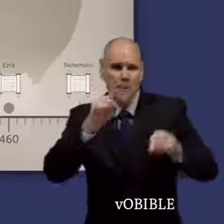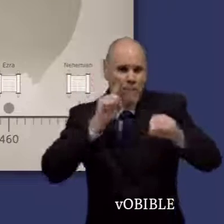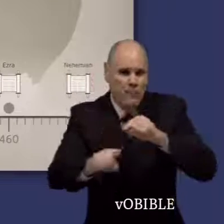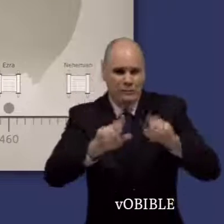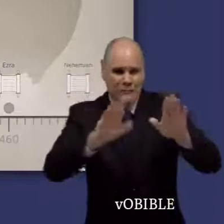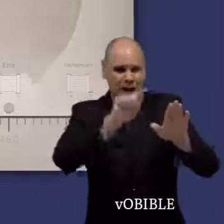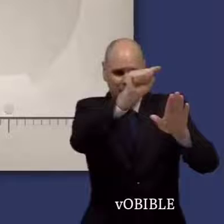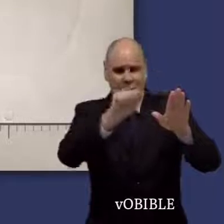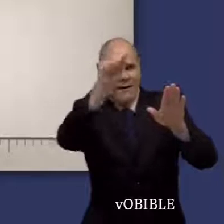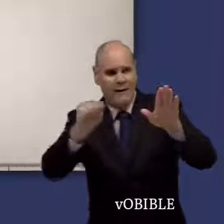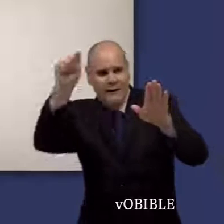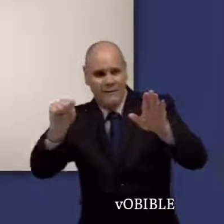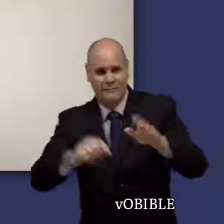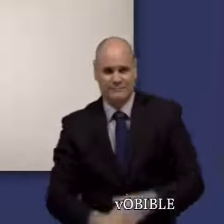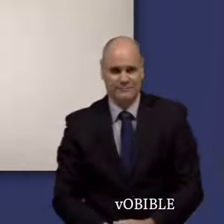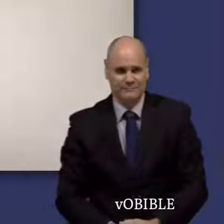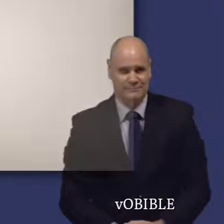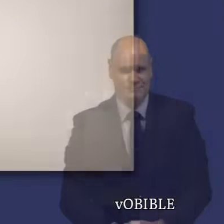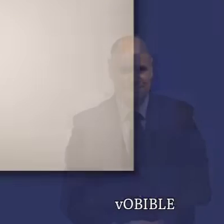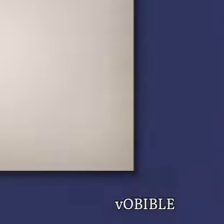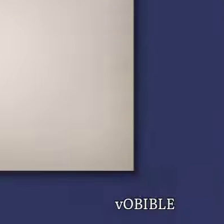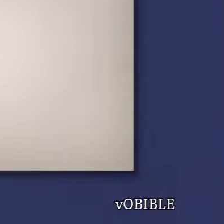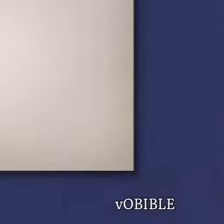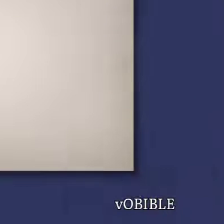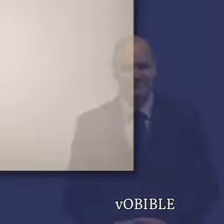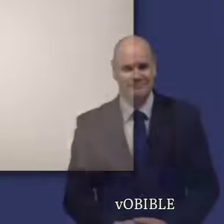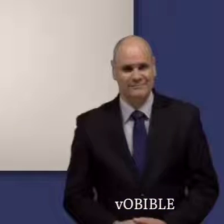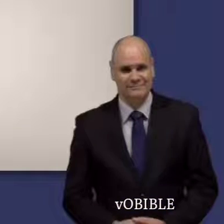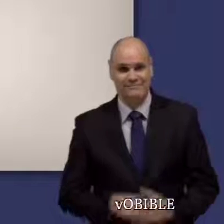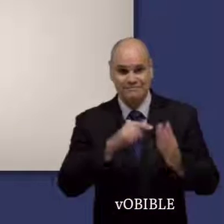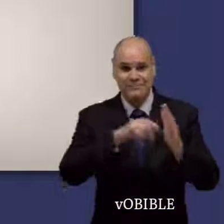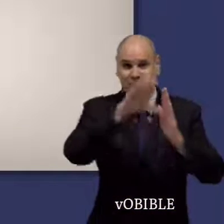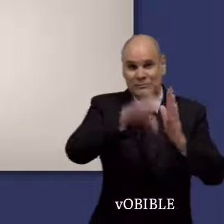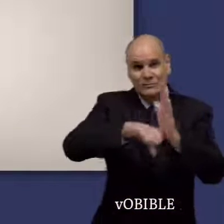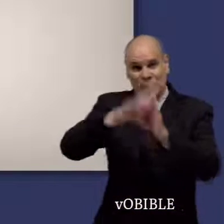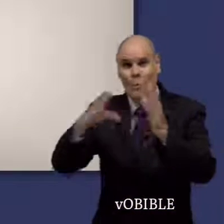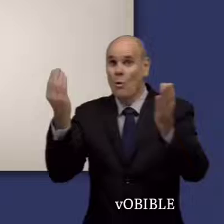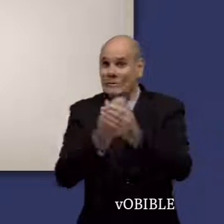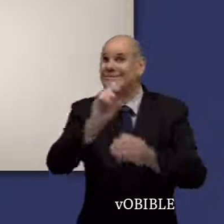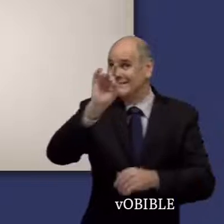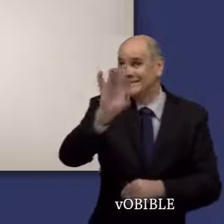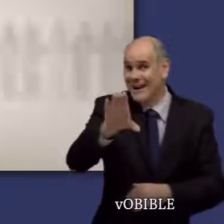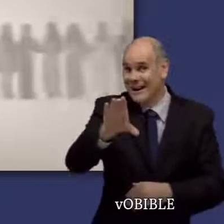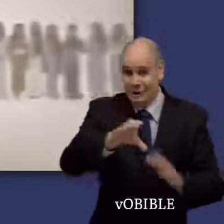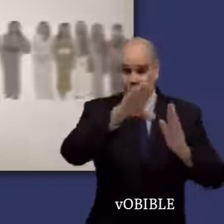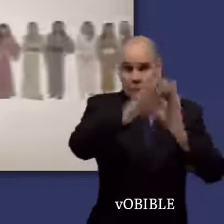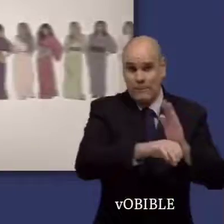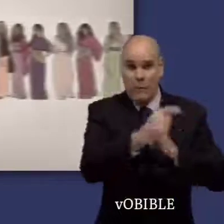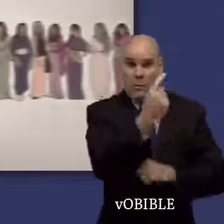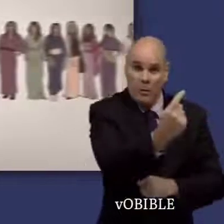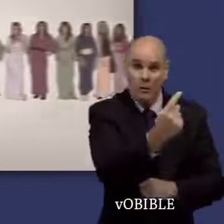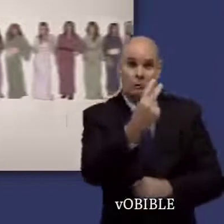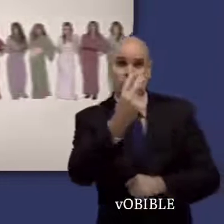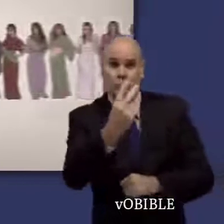lived throughout the Persian Empire. The Book of Esther contains 10 chapters. Chapters 1 and 2